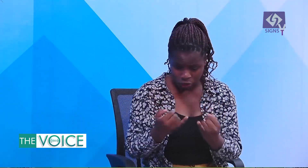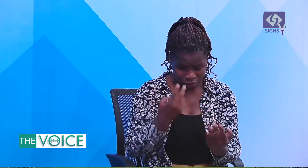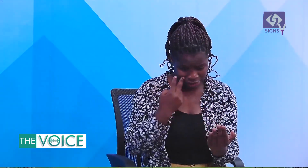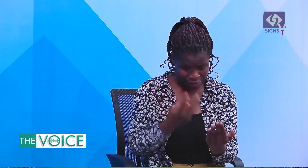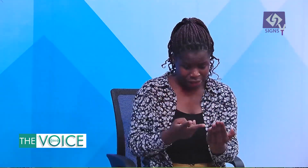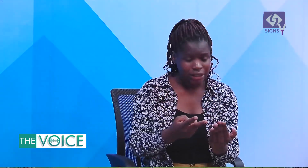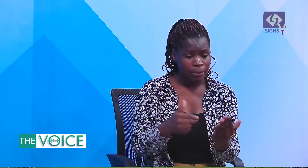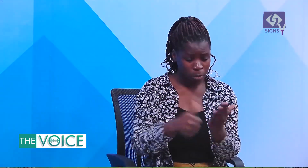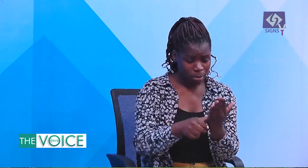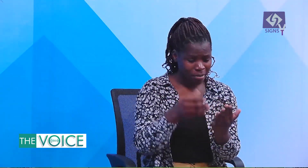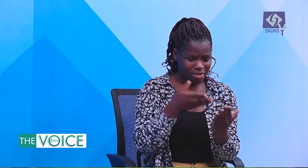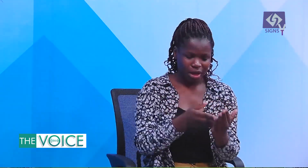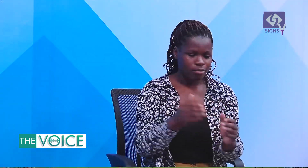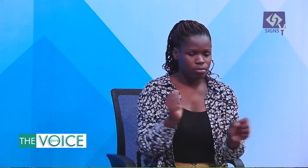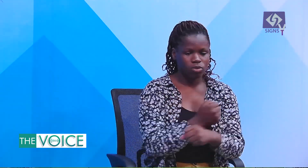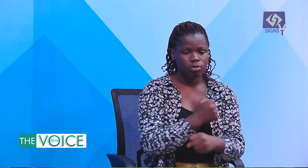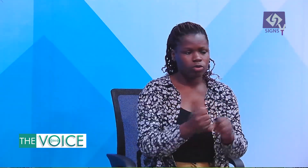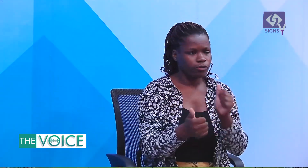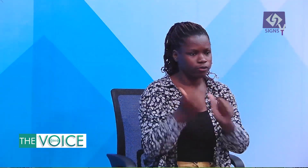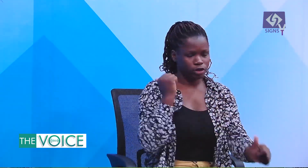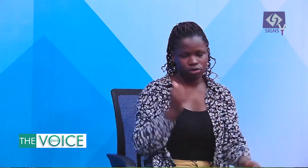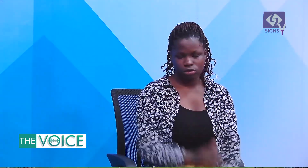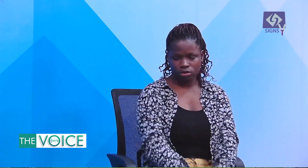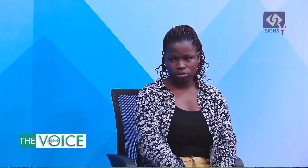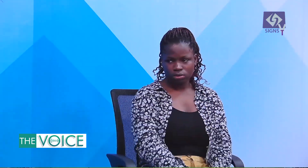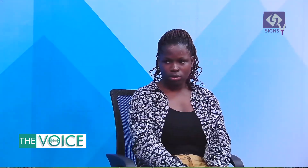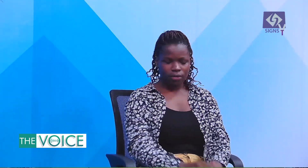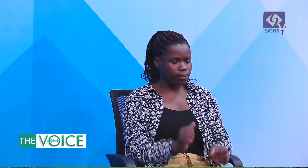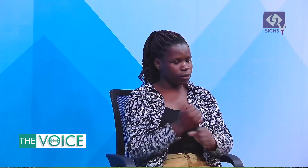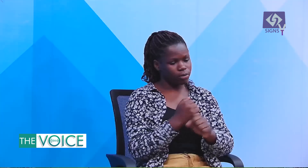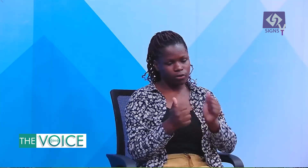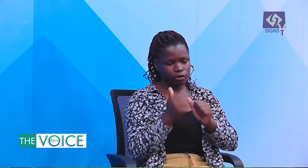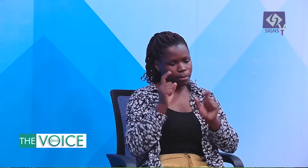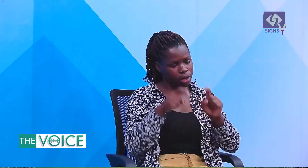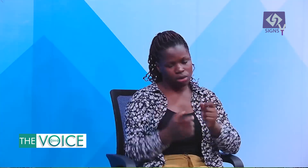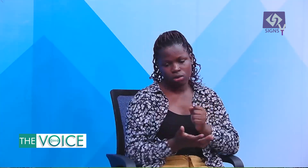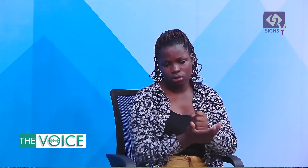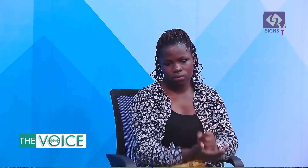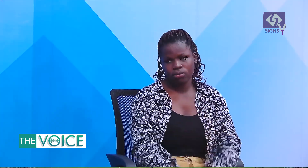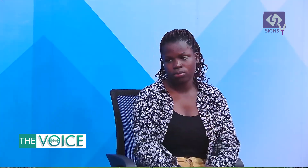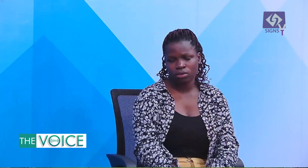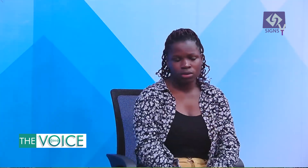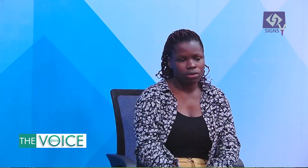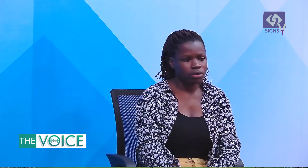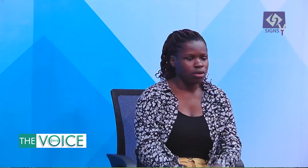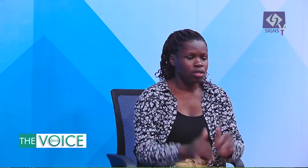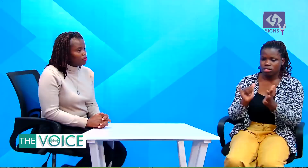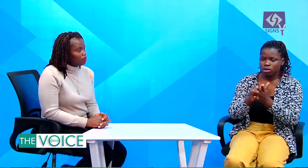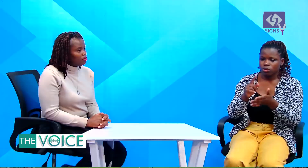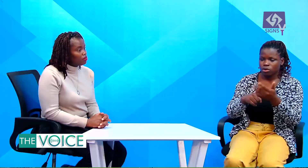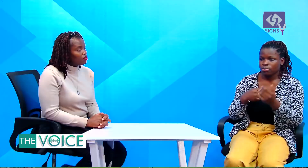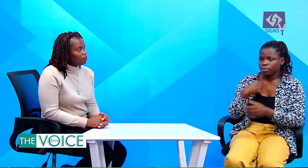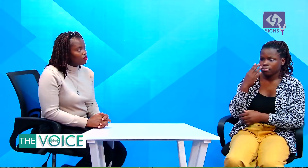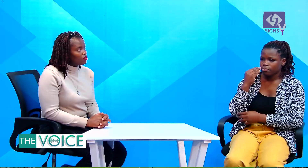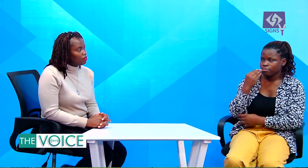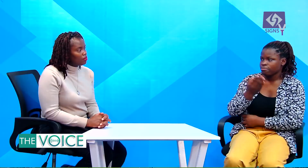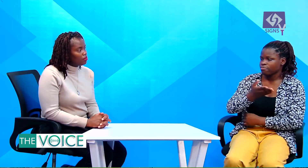harsh, are not really patient to get the information, and they might even refuse to provide services.